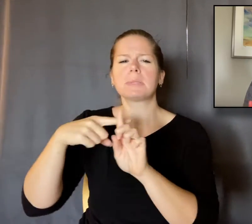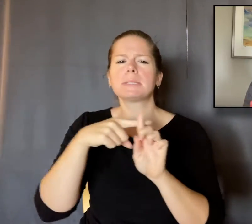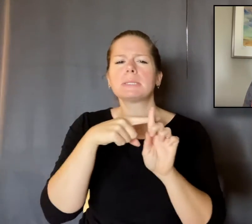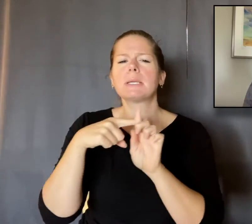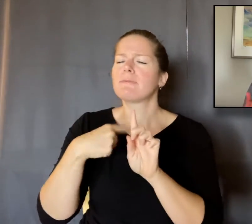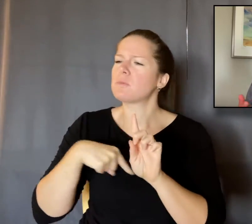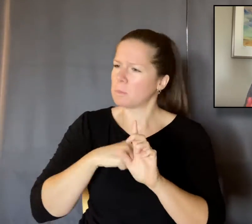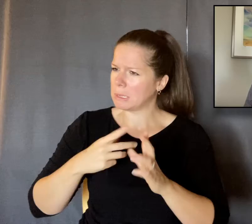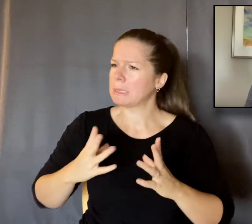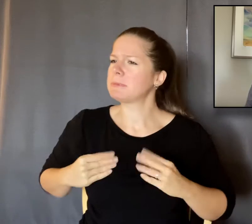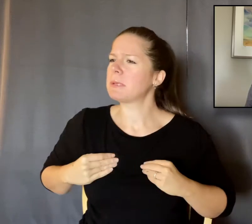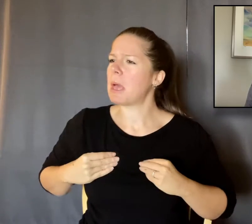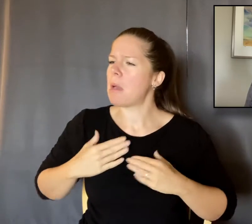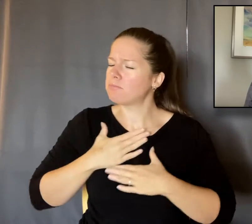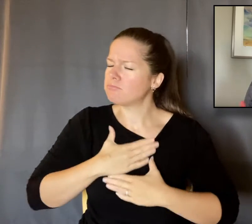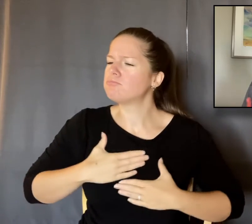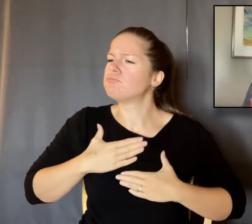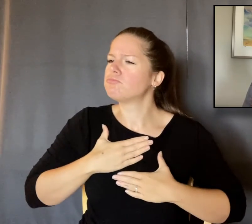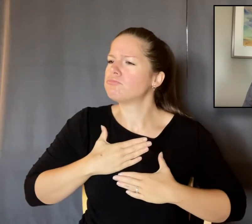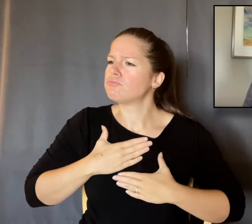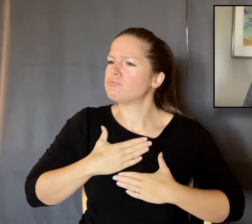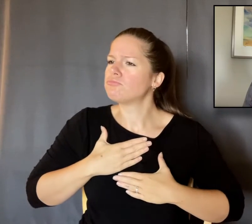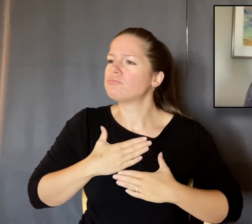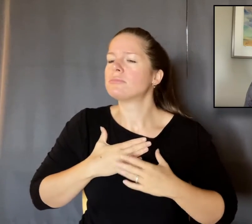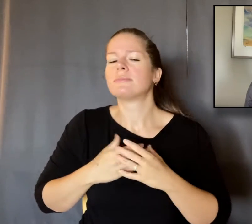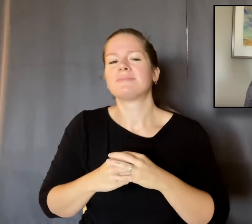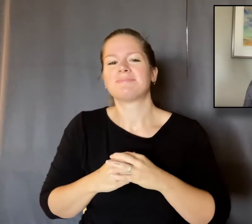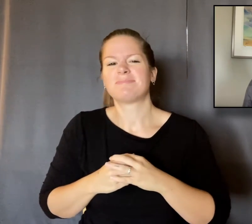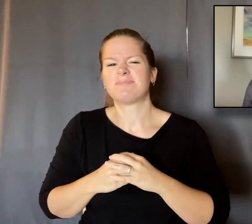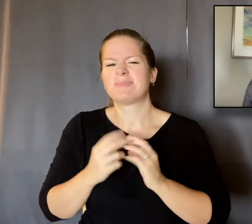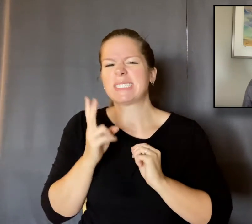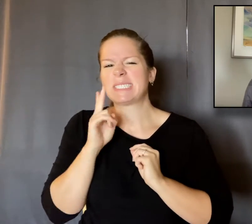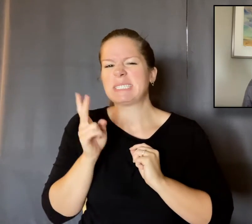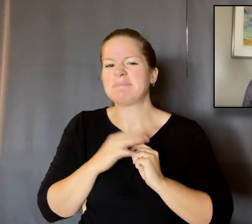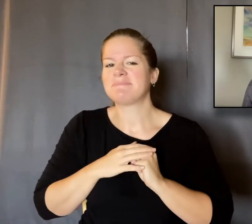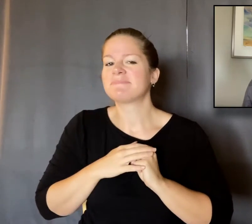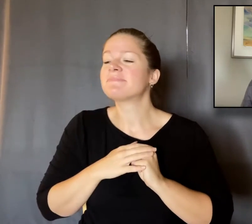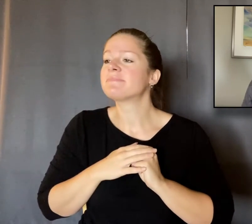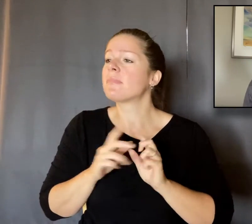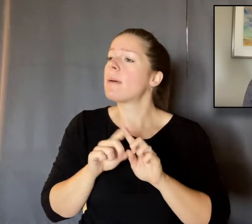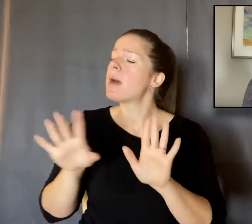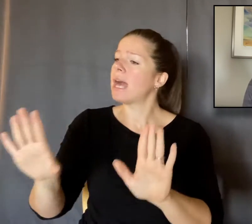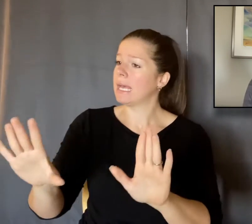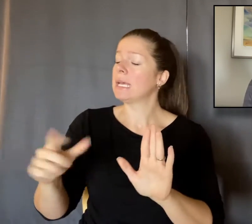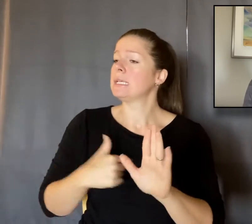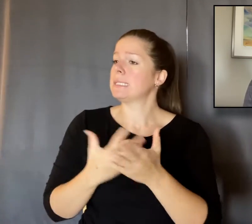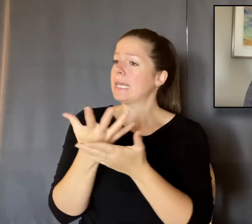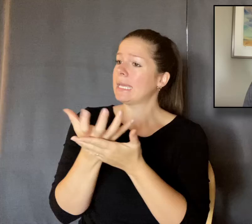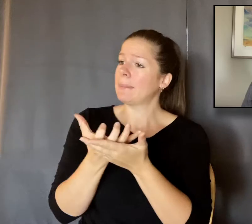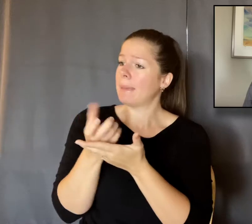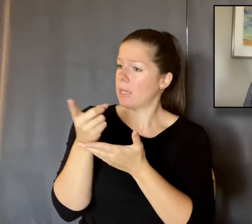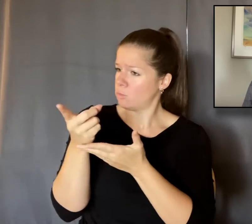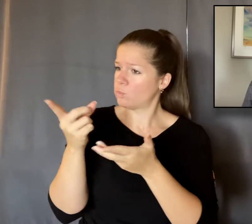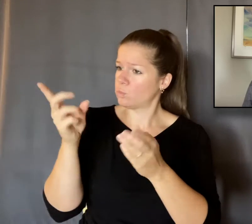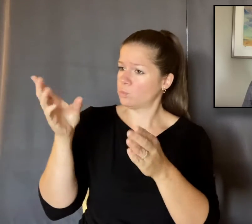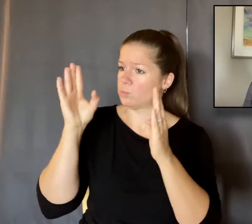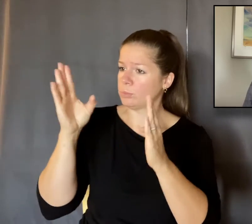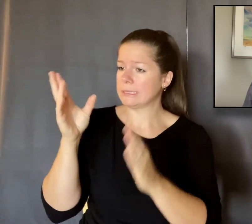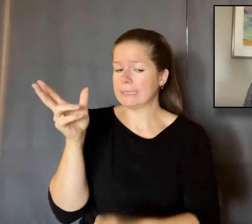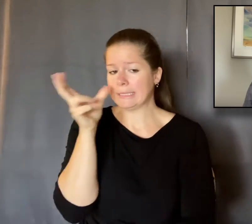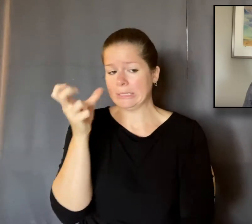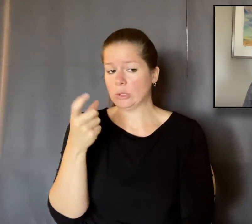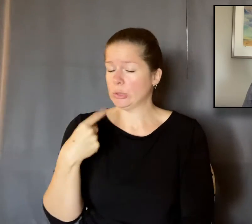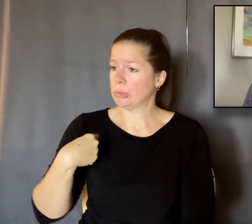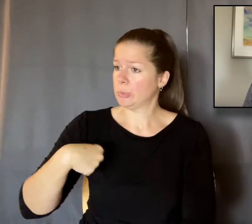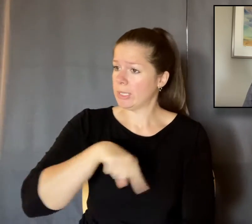basically puffing up Felix's ego. But to detain you no further, I beg your kindness to hear us